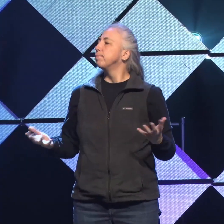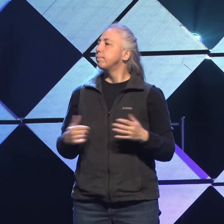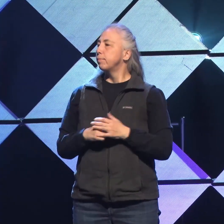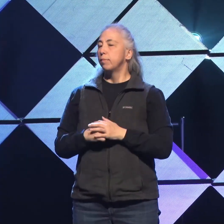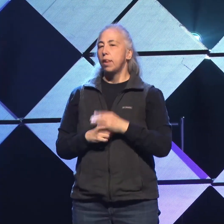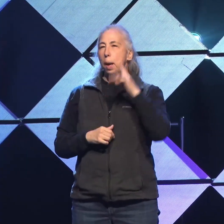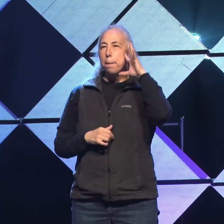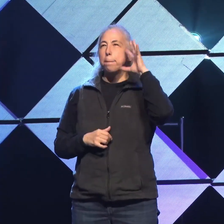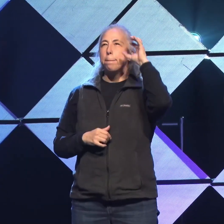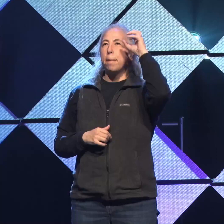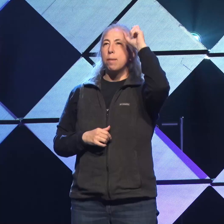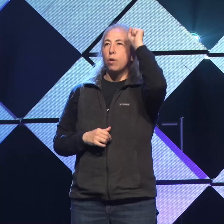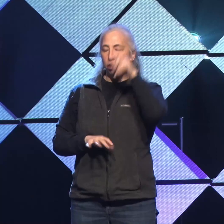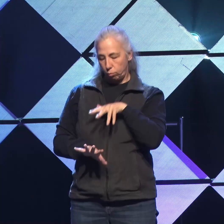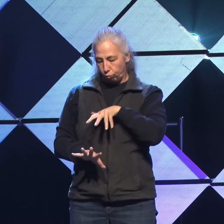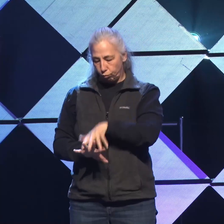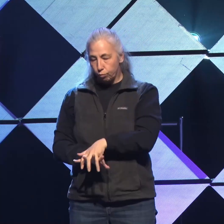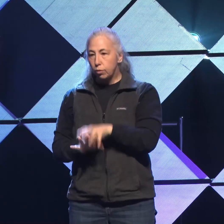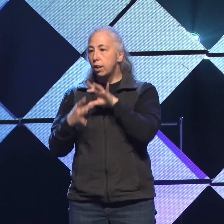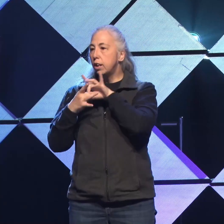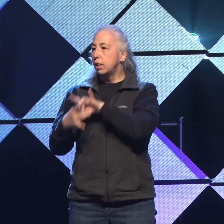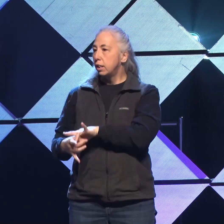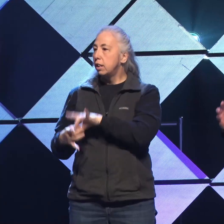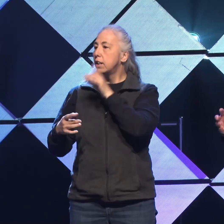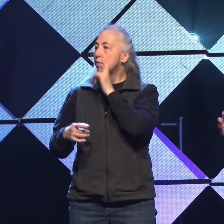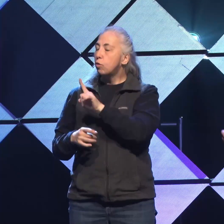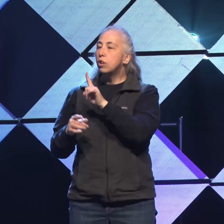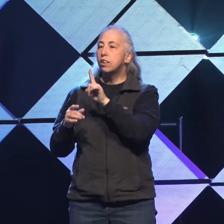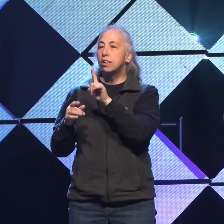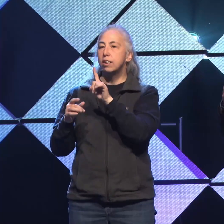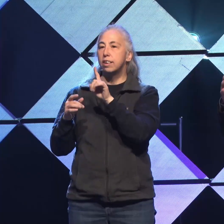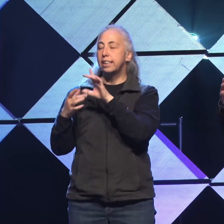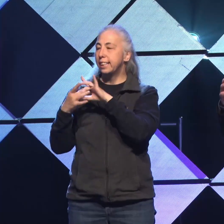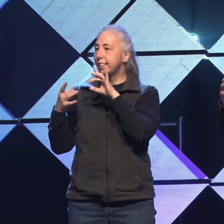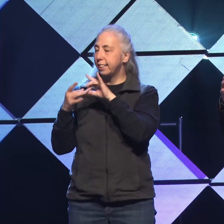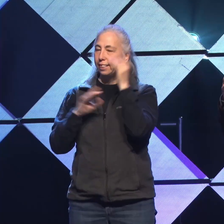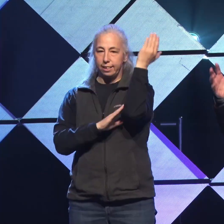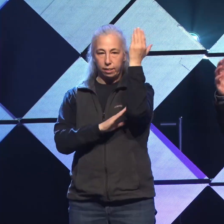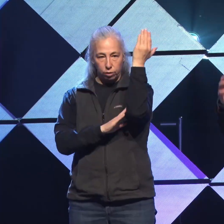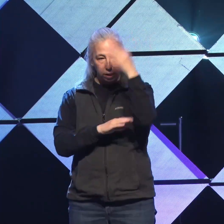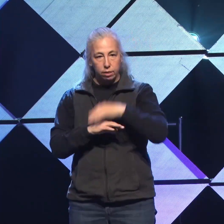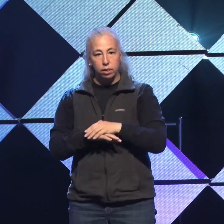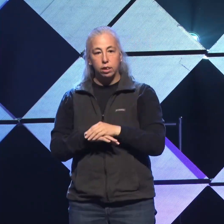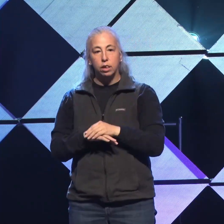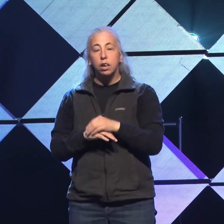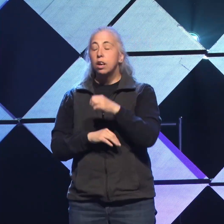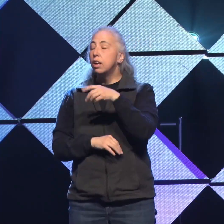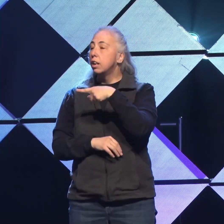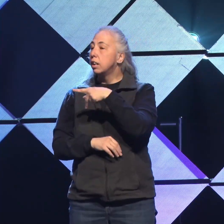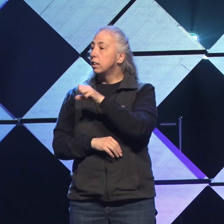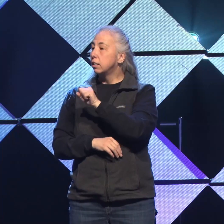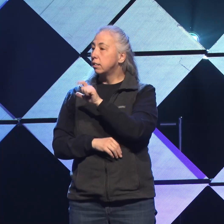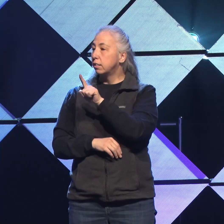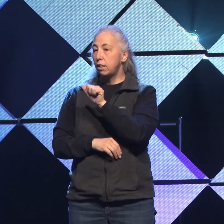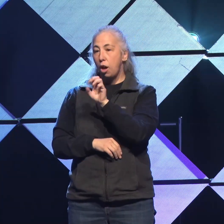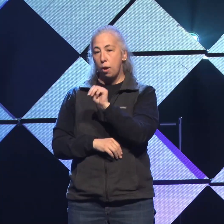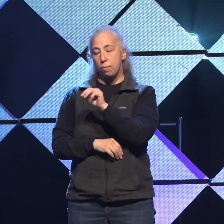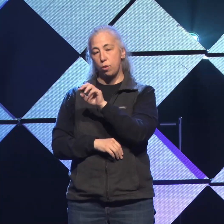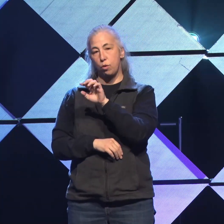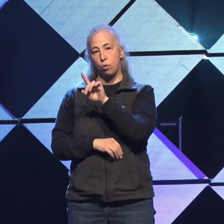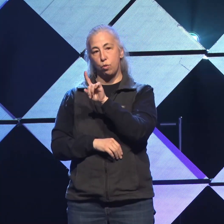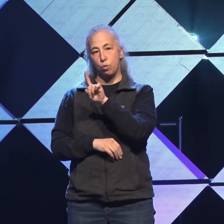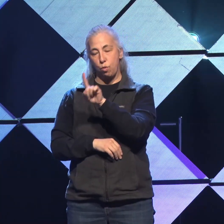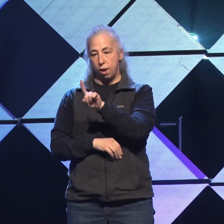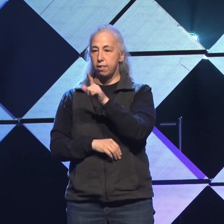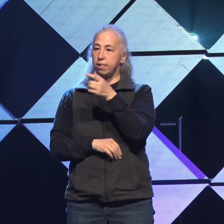the anchor verse of the series. It's Psalm 119, 36 through 37. It's a